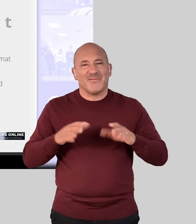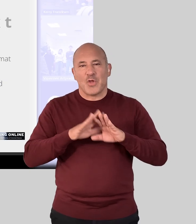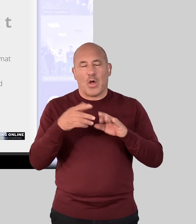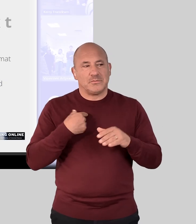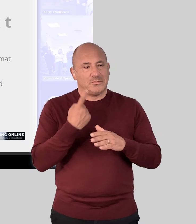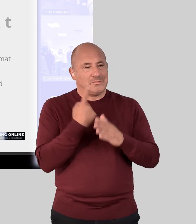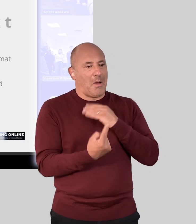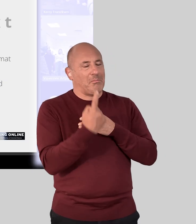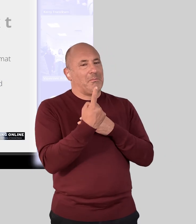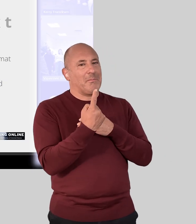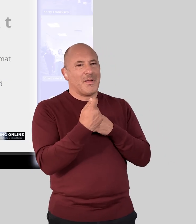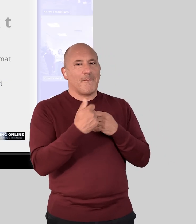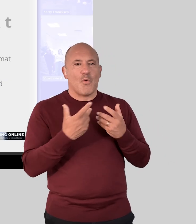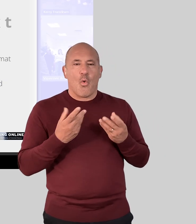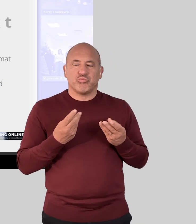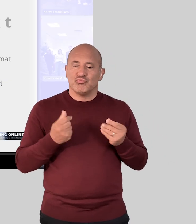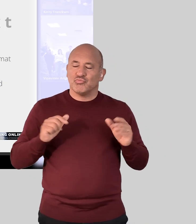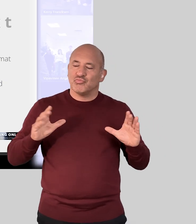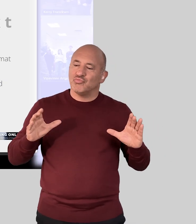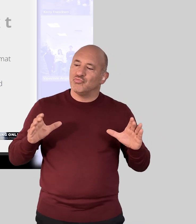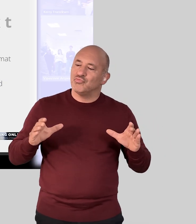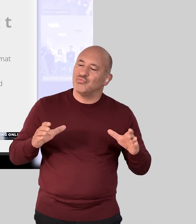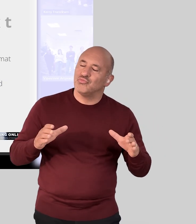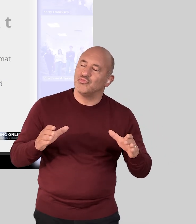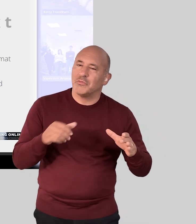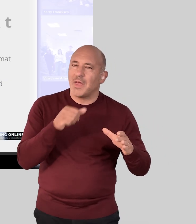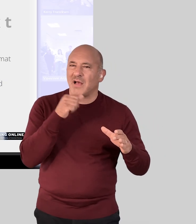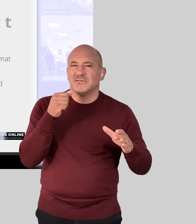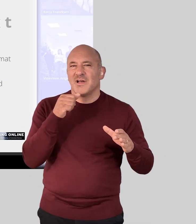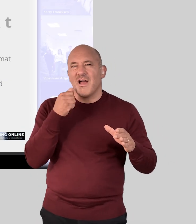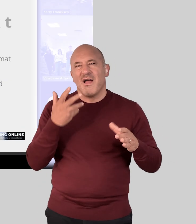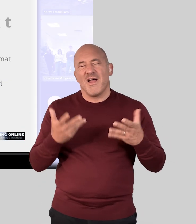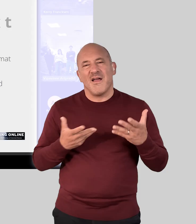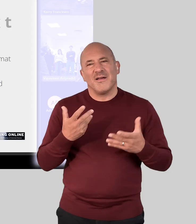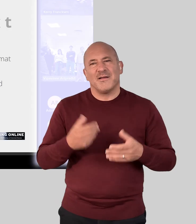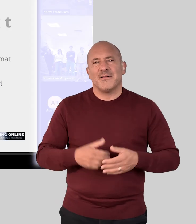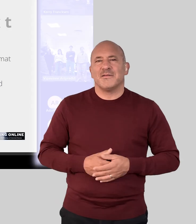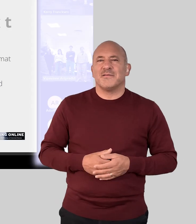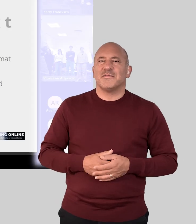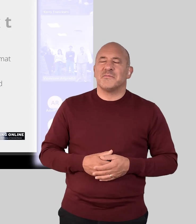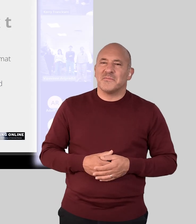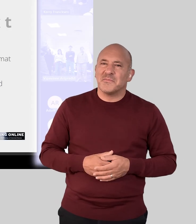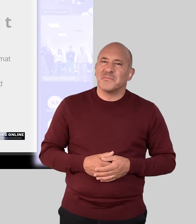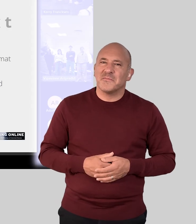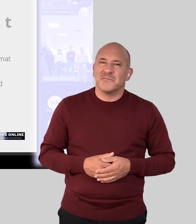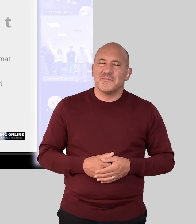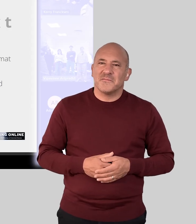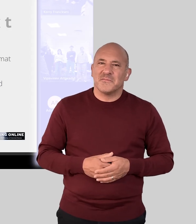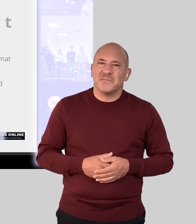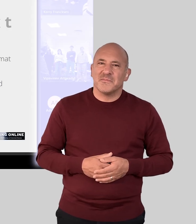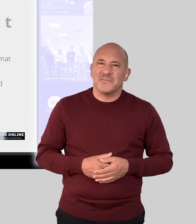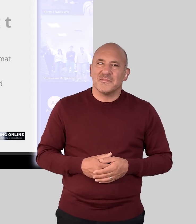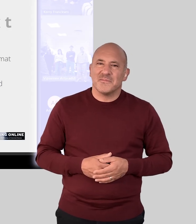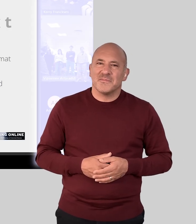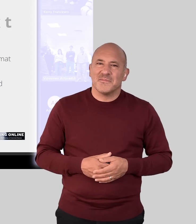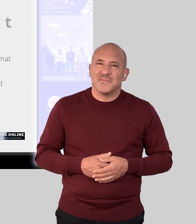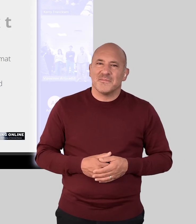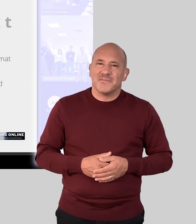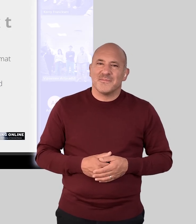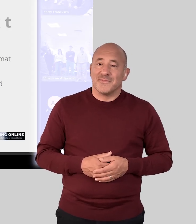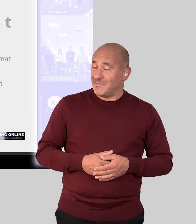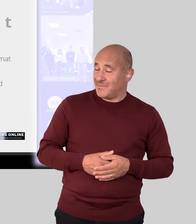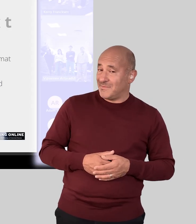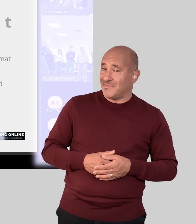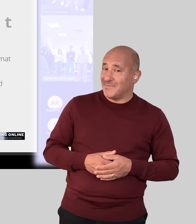just humans together, rather than being like individual spotlight. It became more,